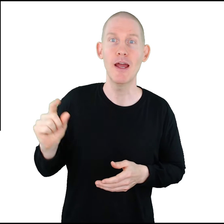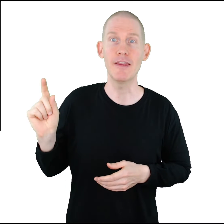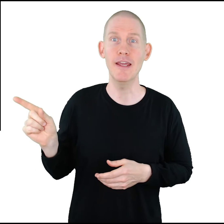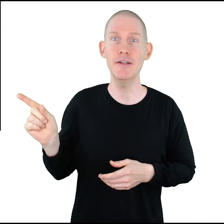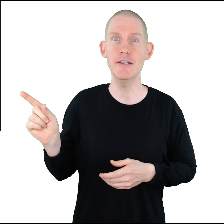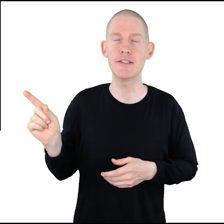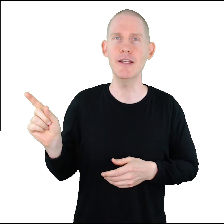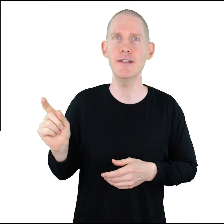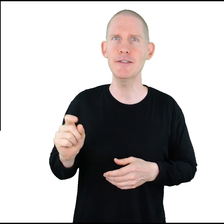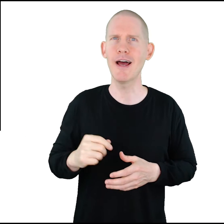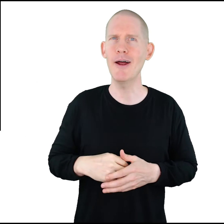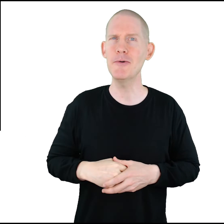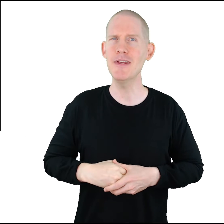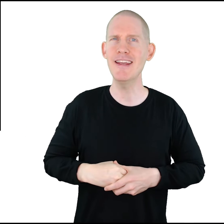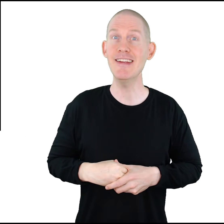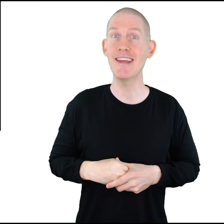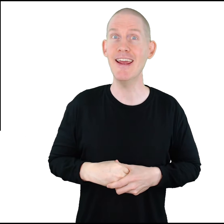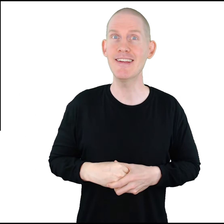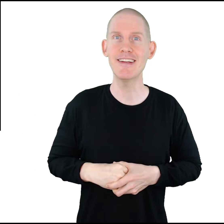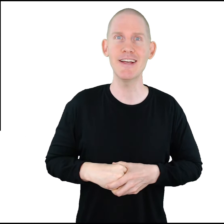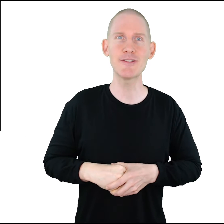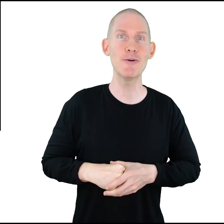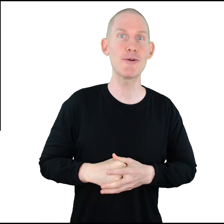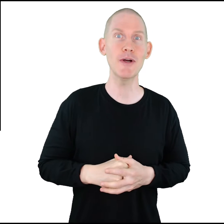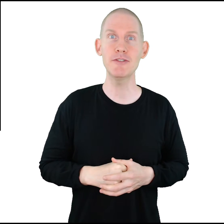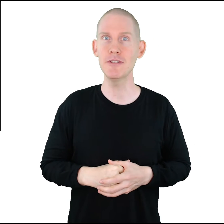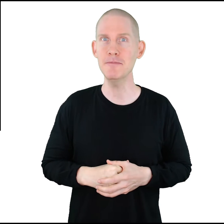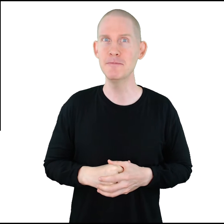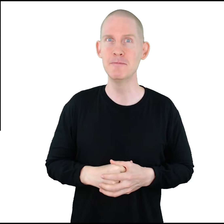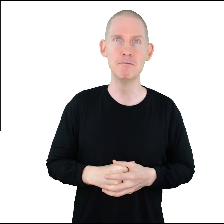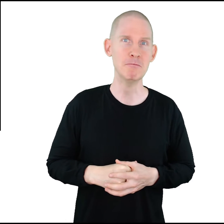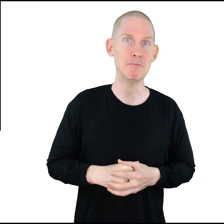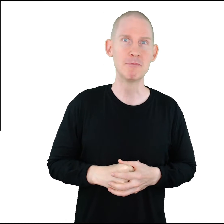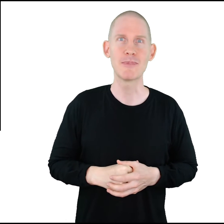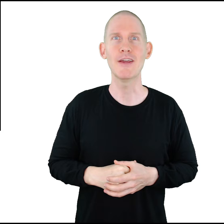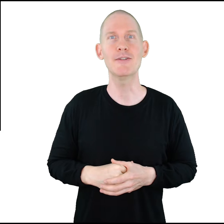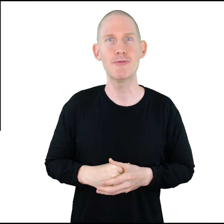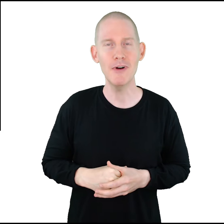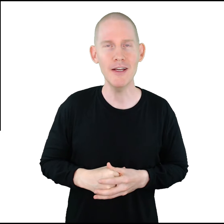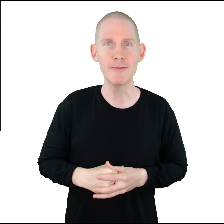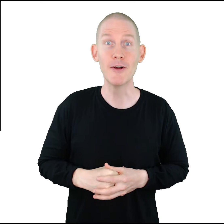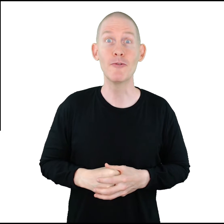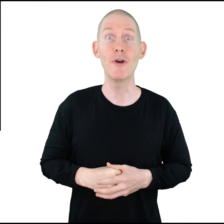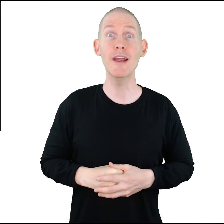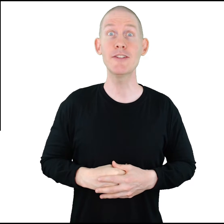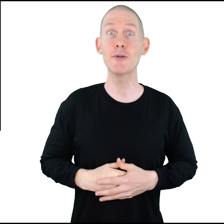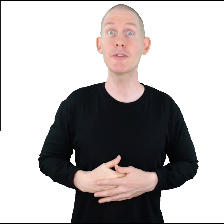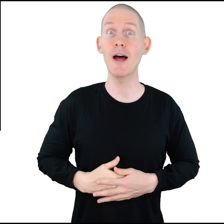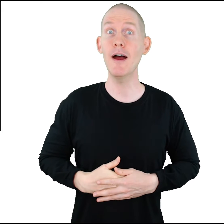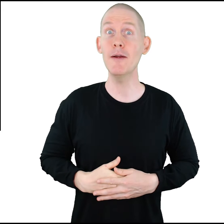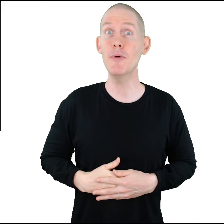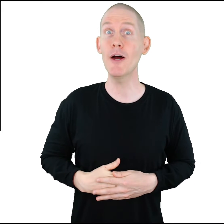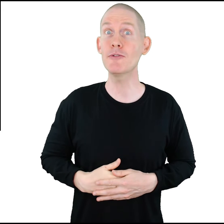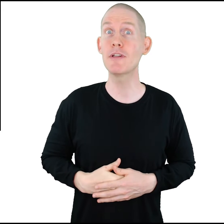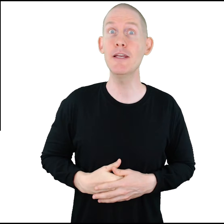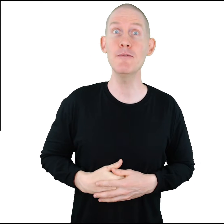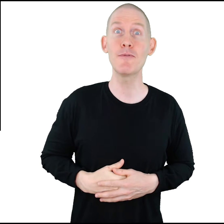the end of this sentence, how do we indicate a yes-no question? That's right. Raise those eyebrows, lean